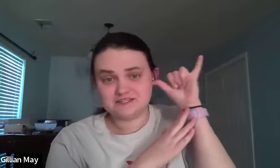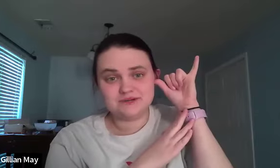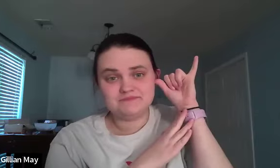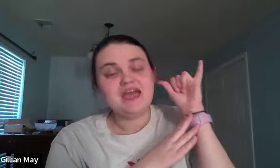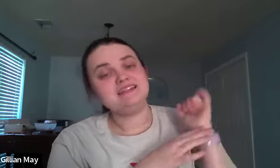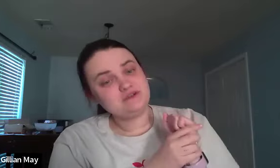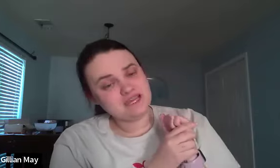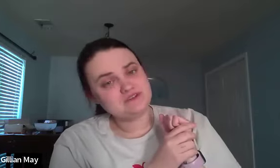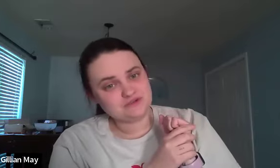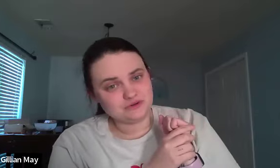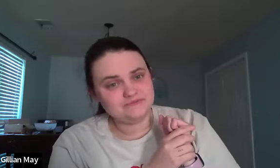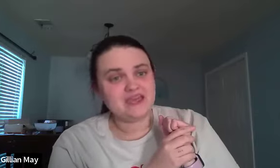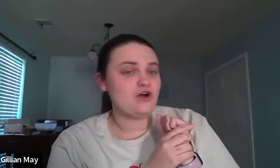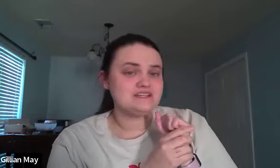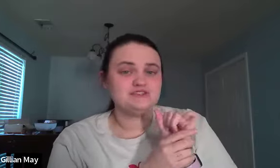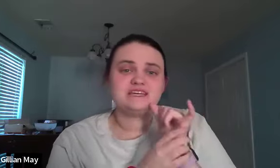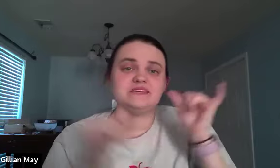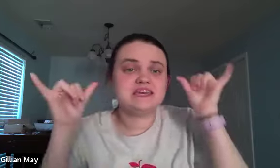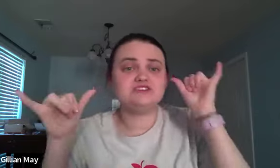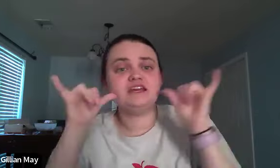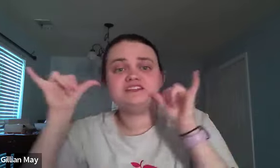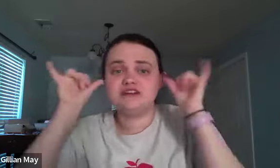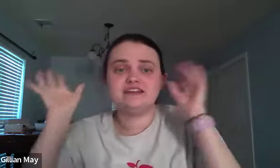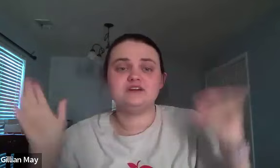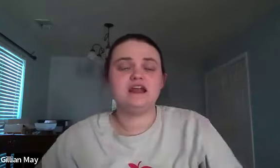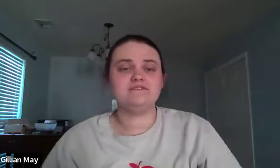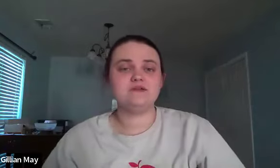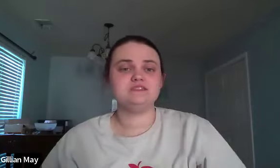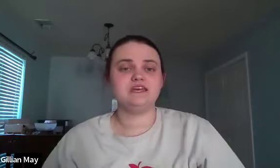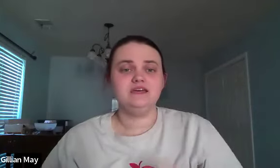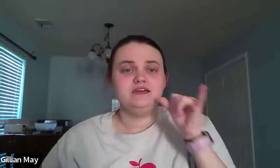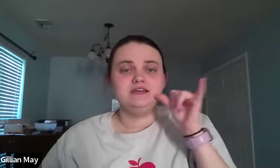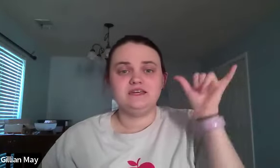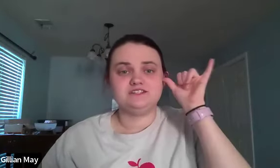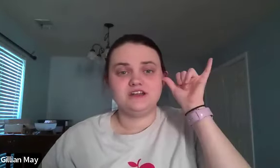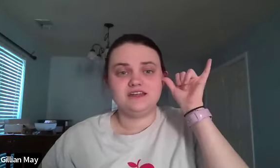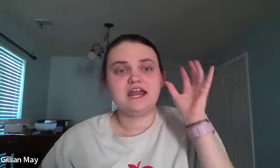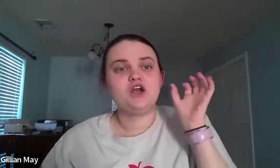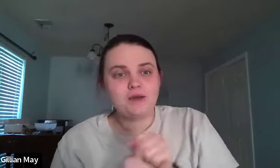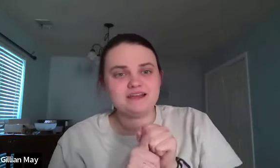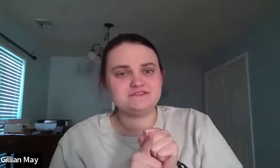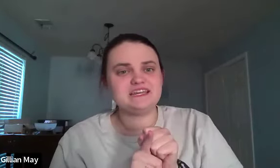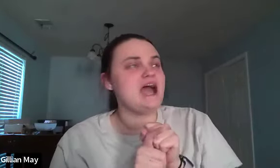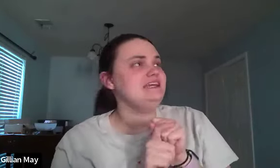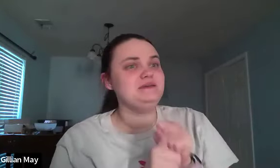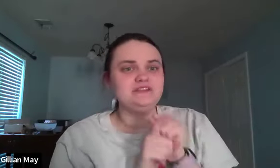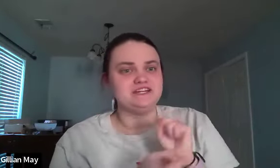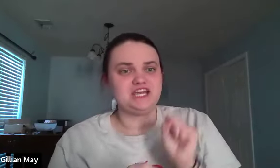one until I came to school. And all my students kept saying yesterday, yesterday, yesterday. And I finally was like, yesterday. And I caught myself, I was like, I can't believe I changed